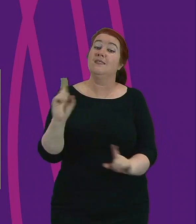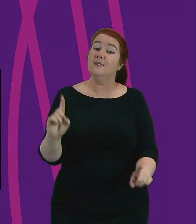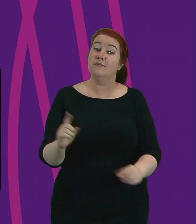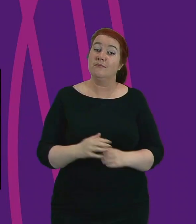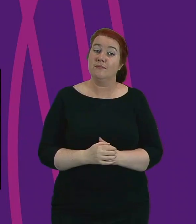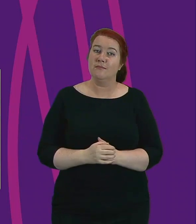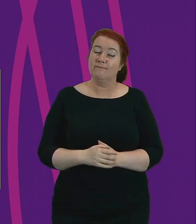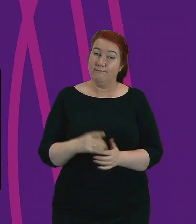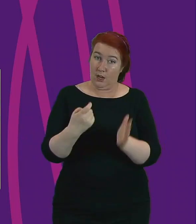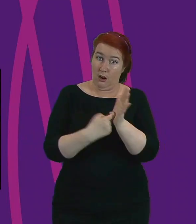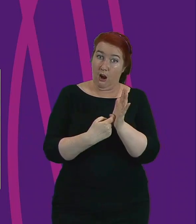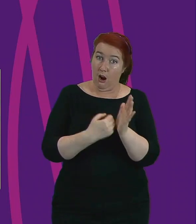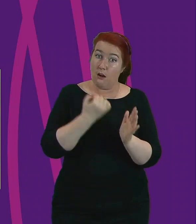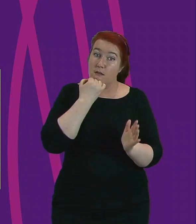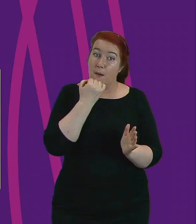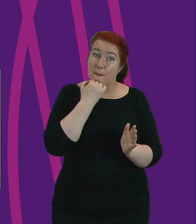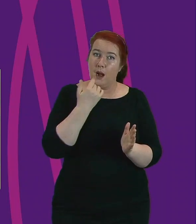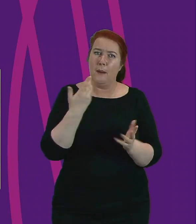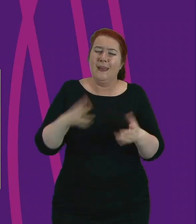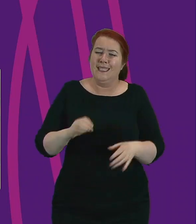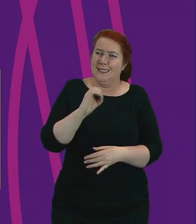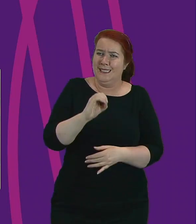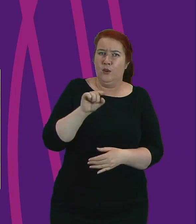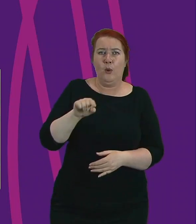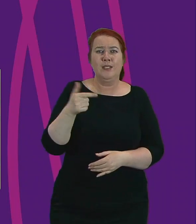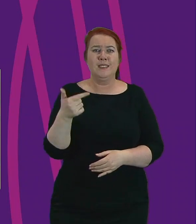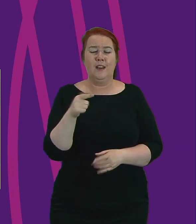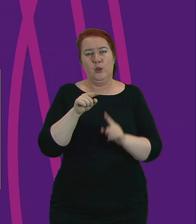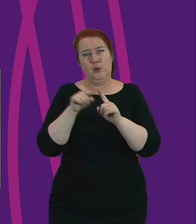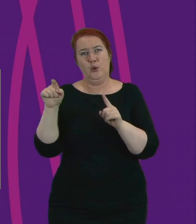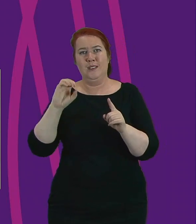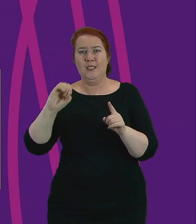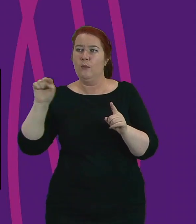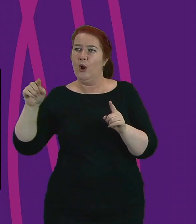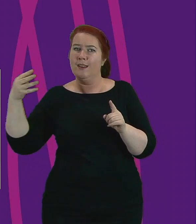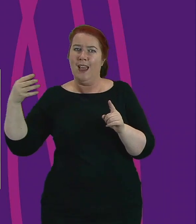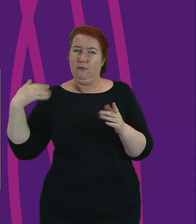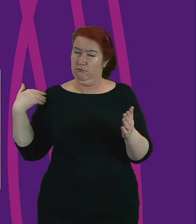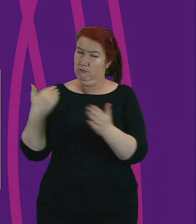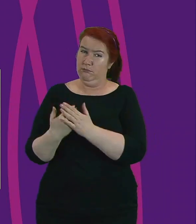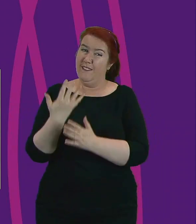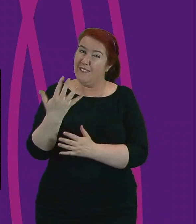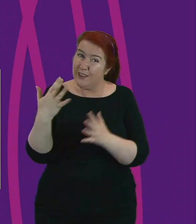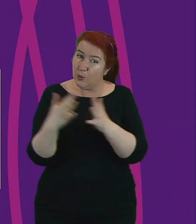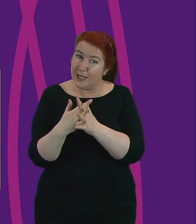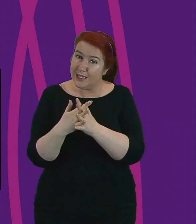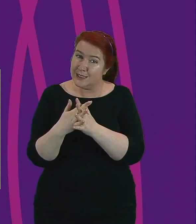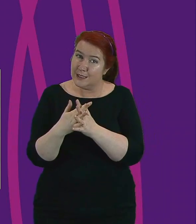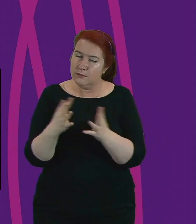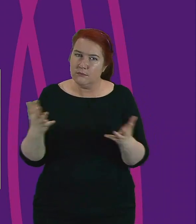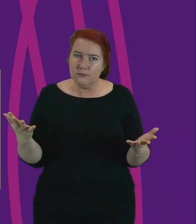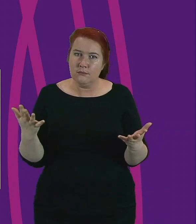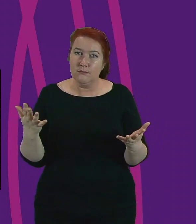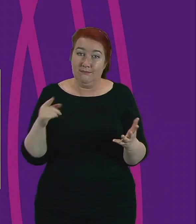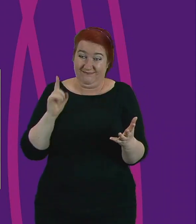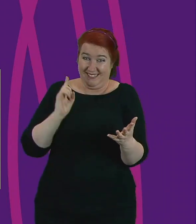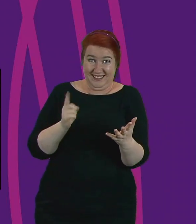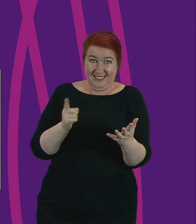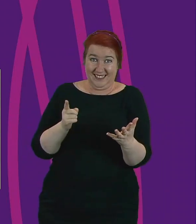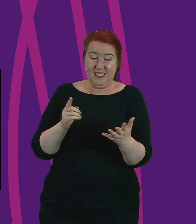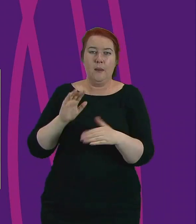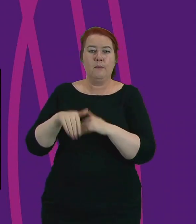The R number it's been 0.7 to 0.9 for about 5 weeks. And what that is, it's about